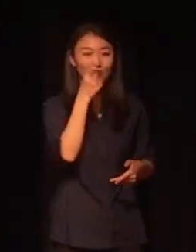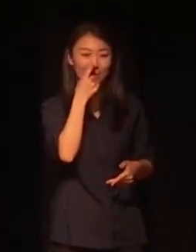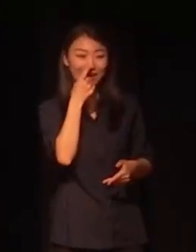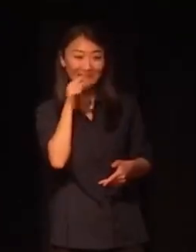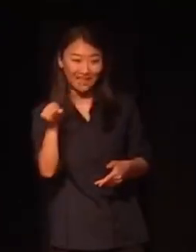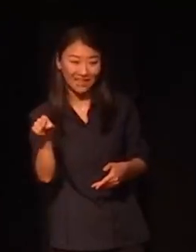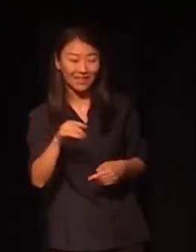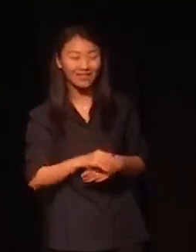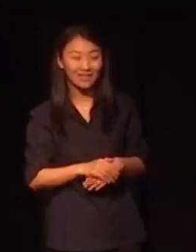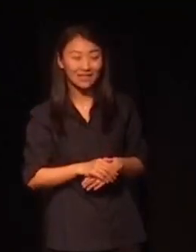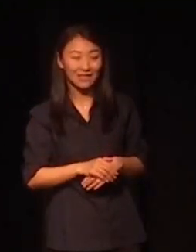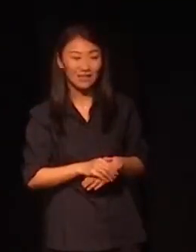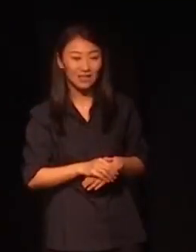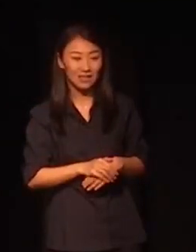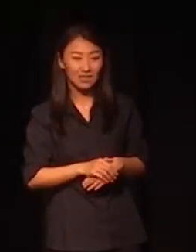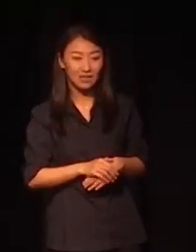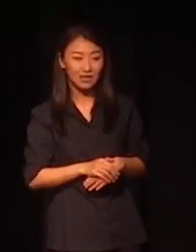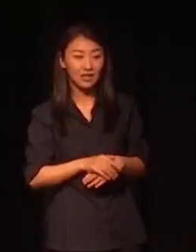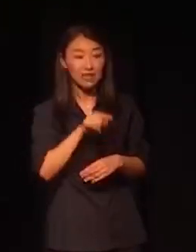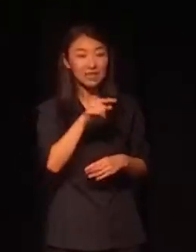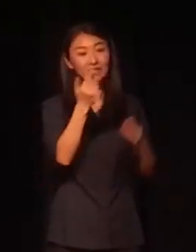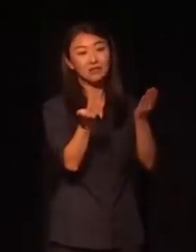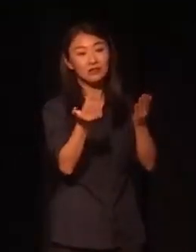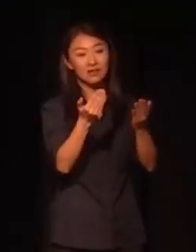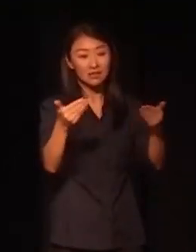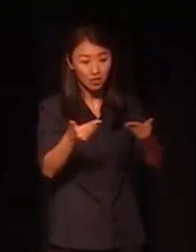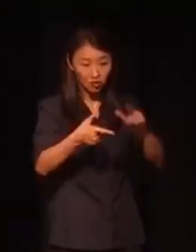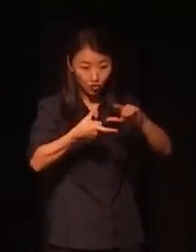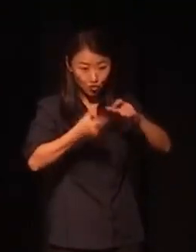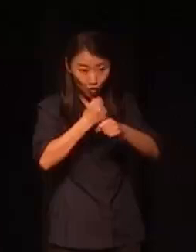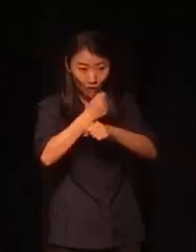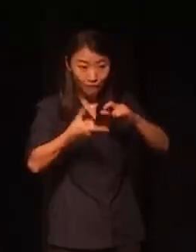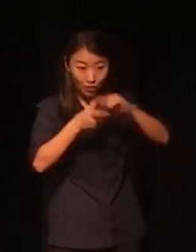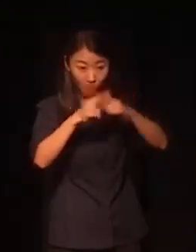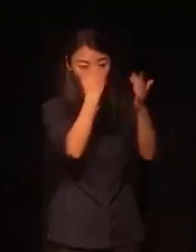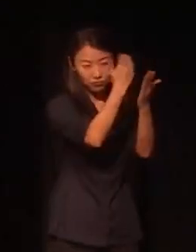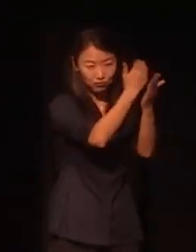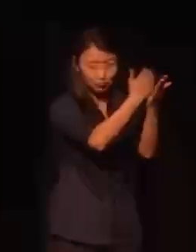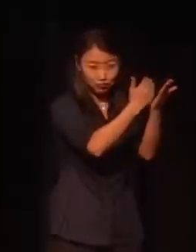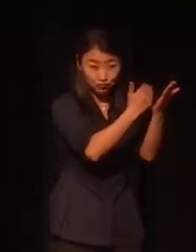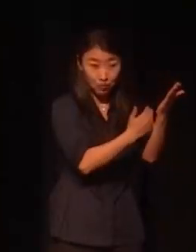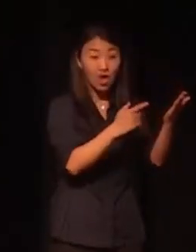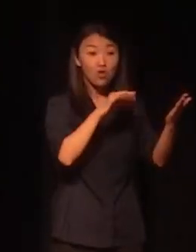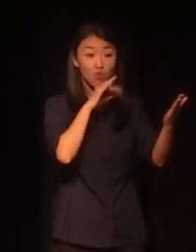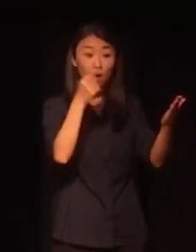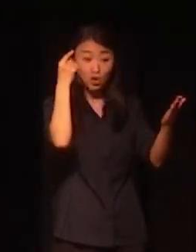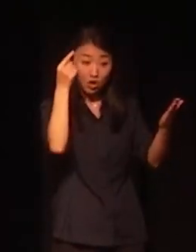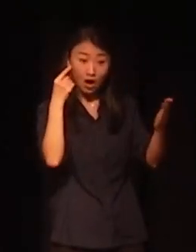brown sauce. So this is the menu of doing this. But if you want to do it visually,